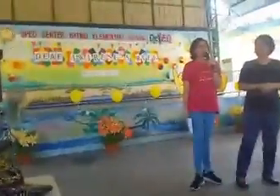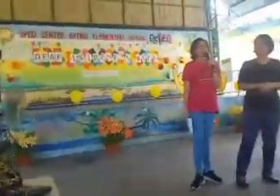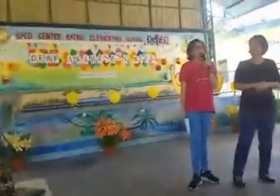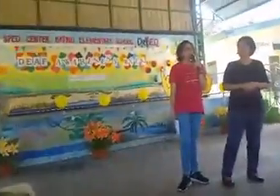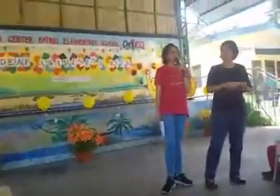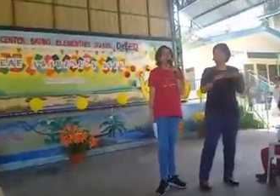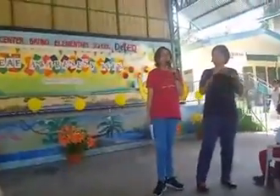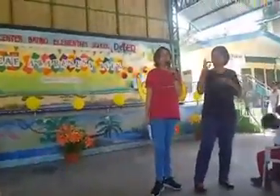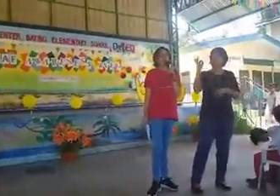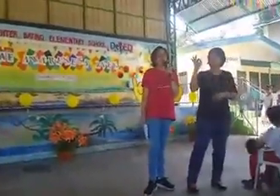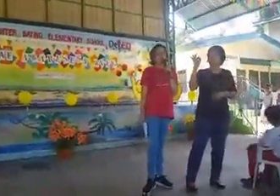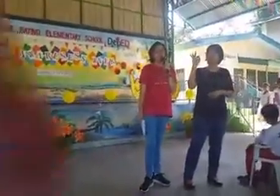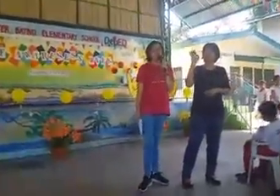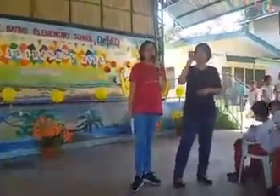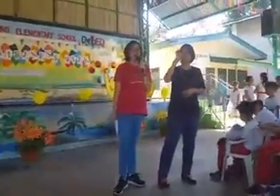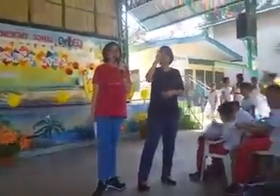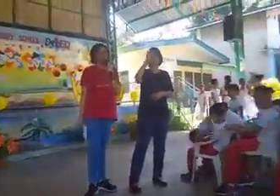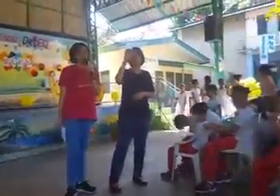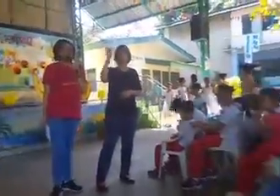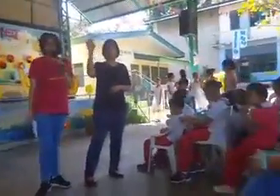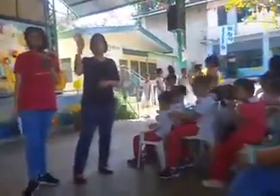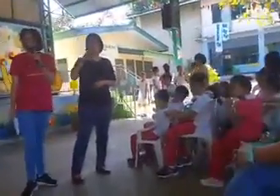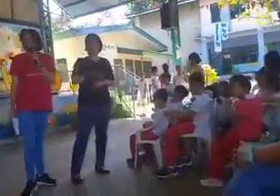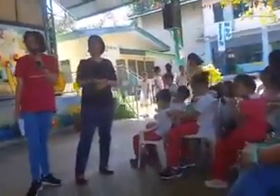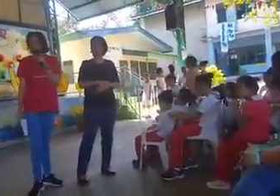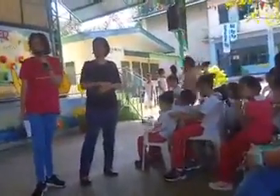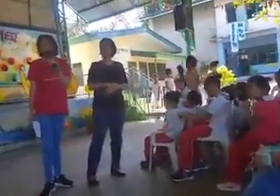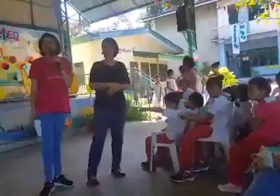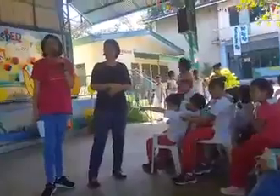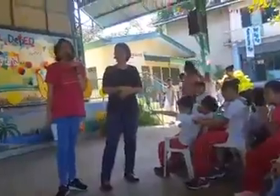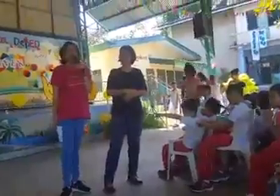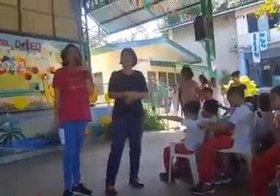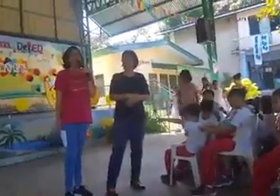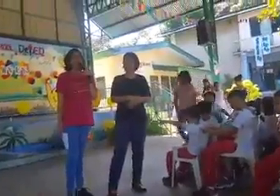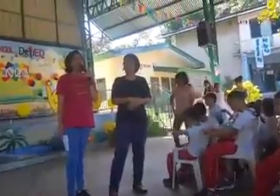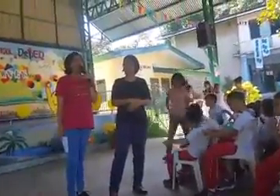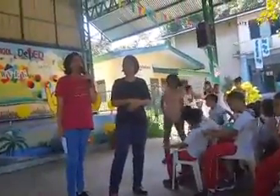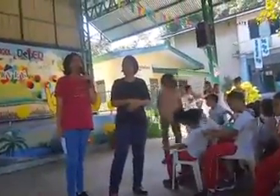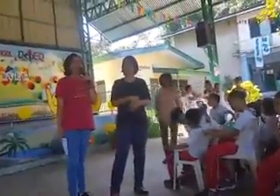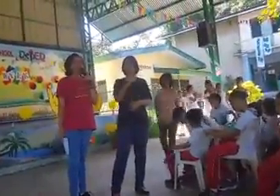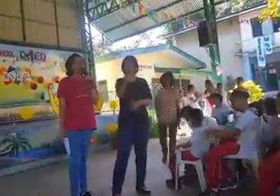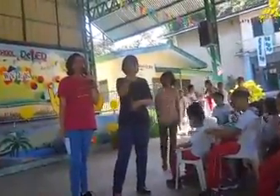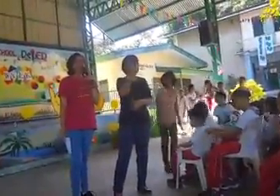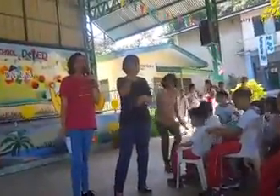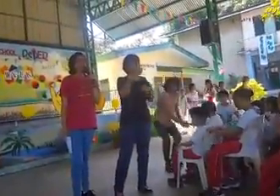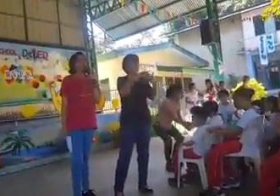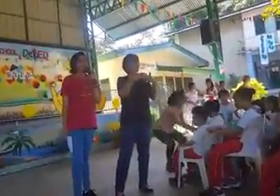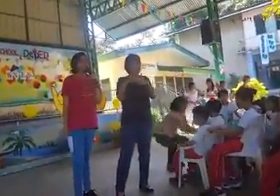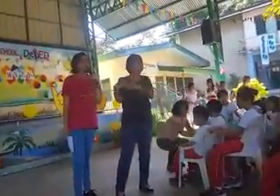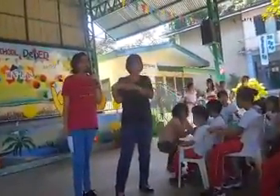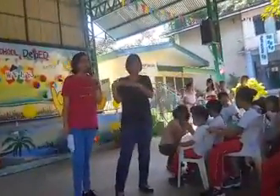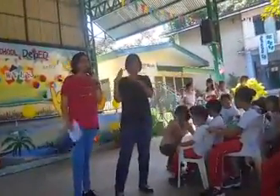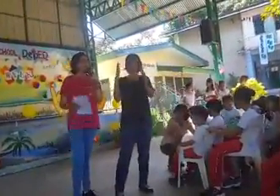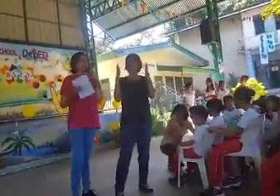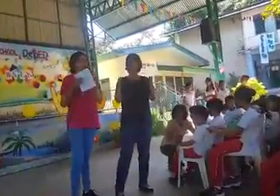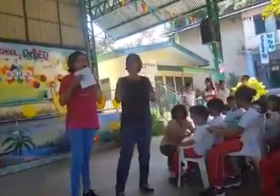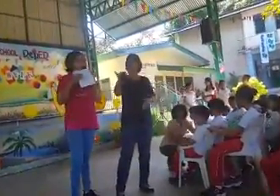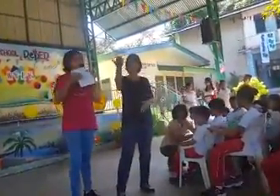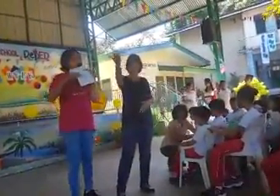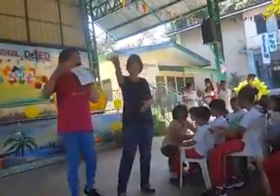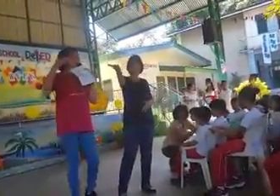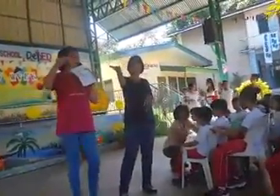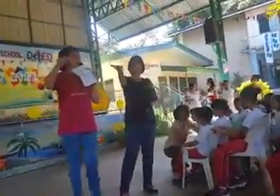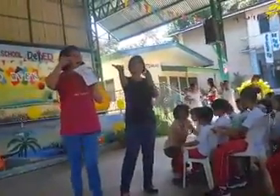headed by Pastor Erwin Elevado. Okay? Our ministry leader